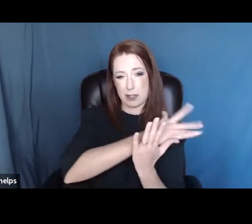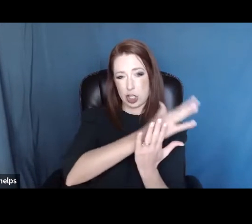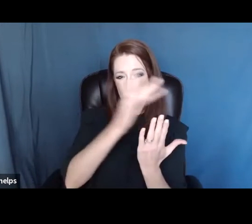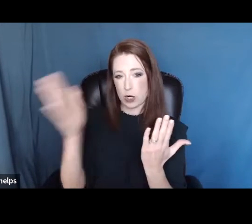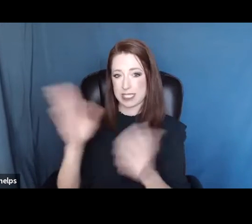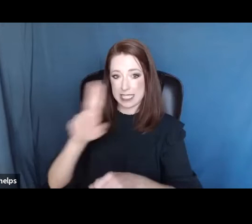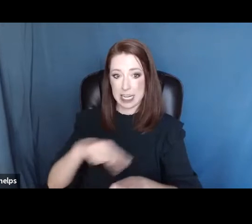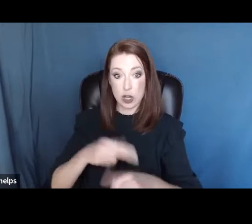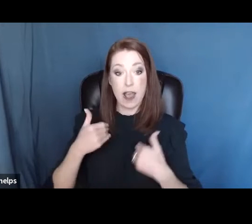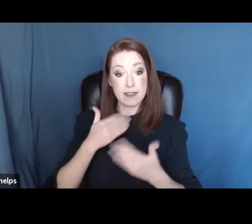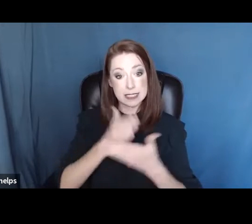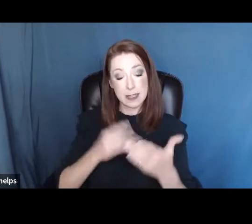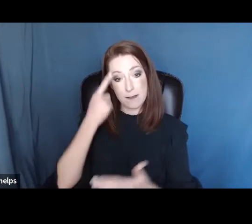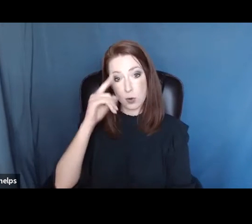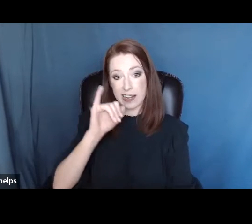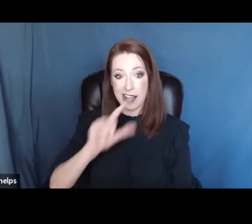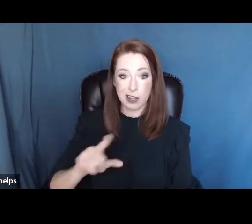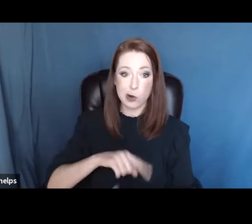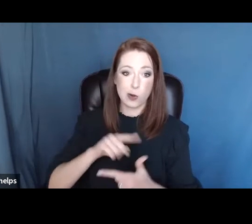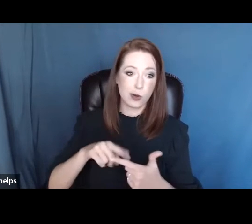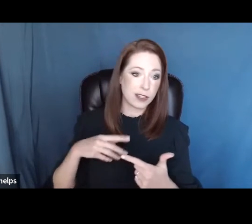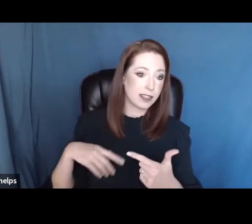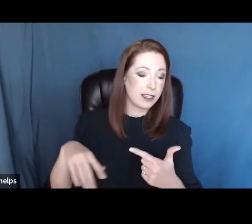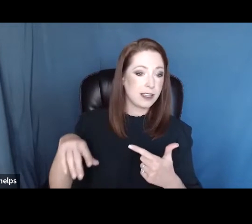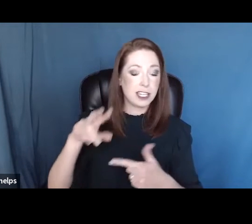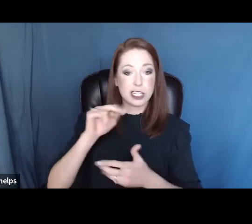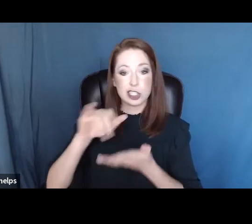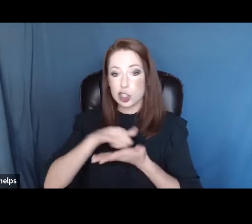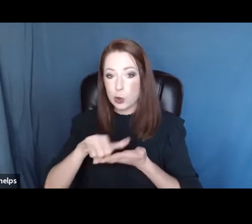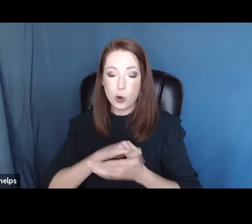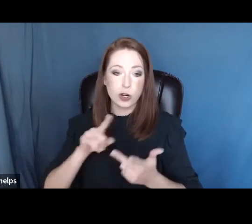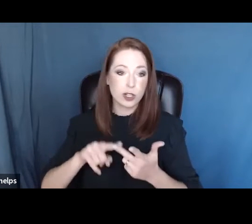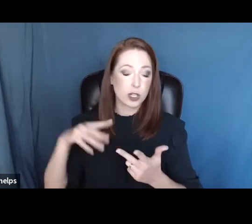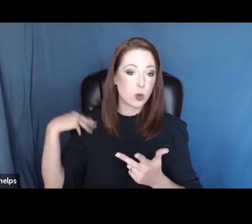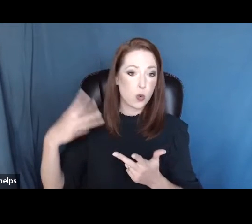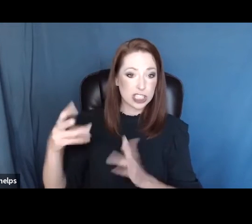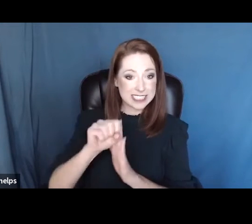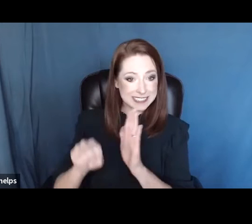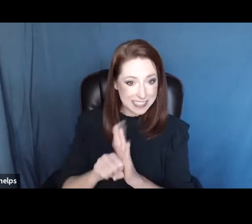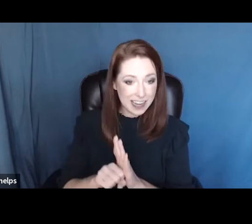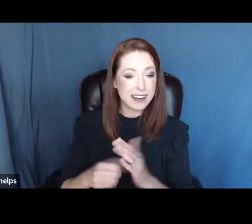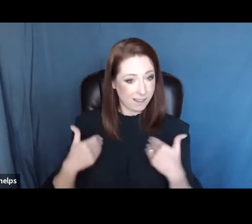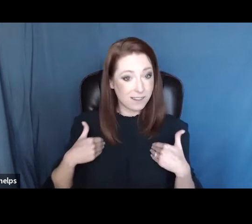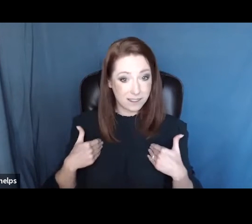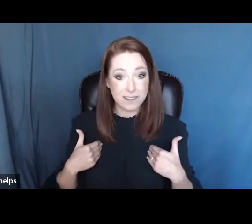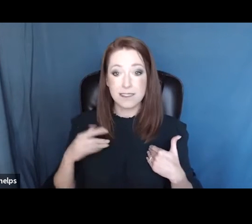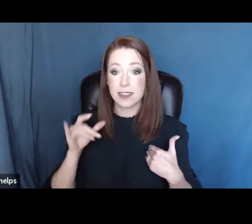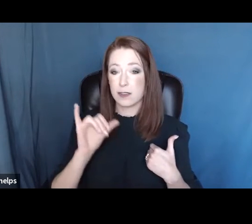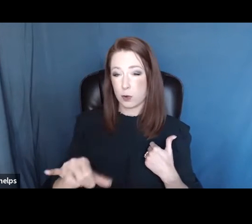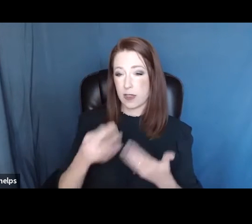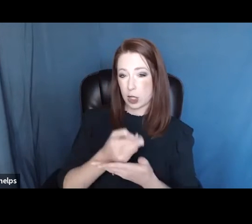more too for Illinois, New York, and Washington State, and on the through that resource